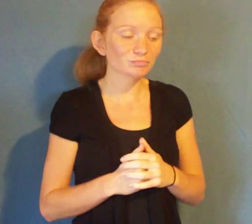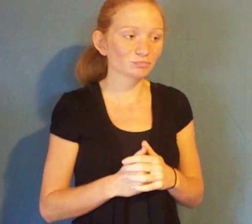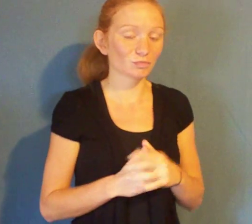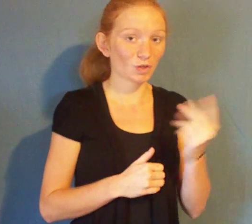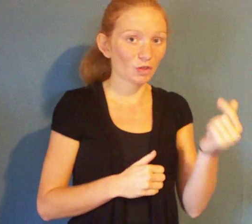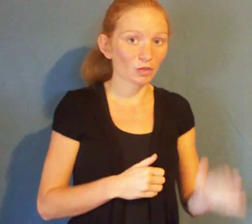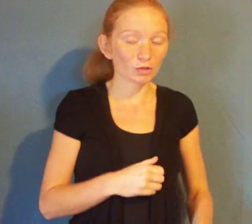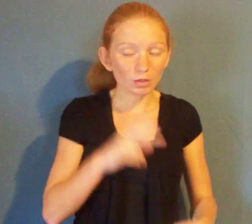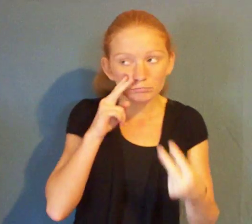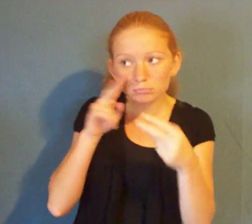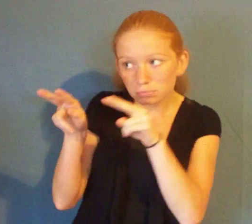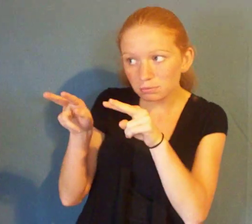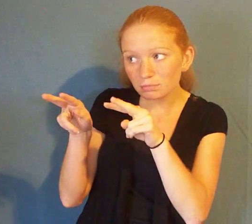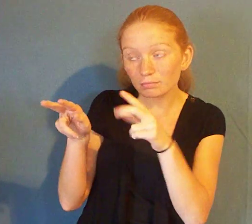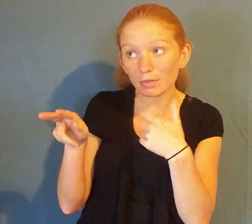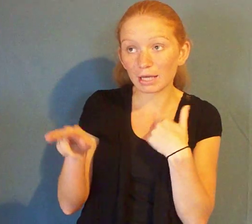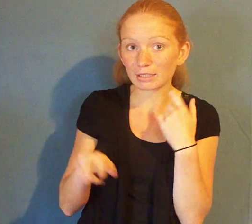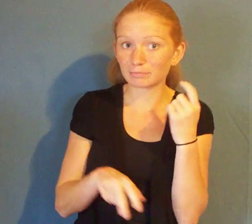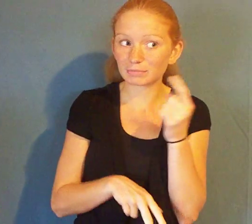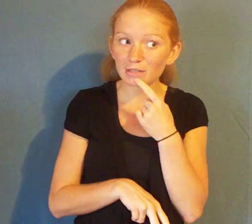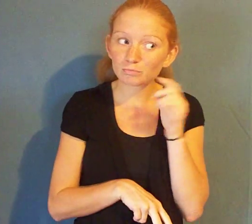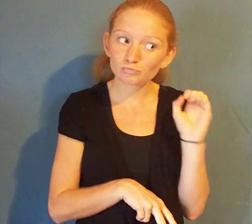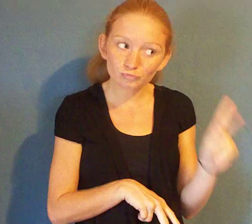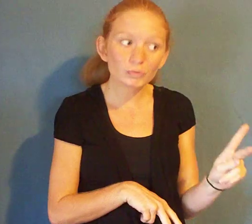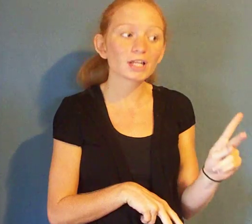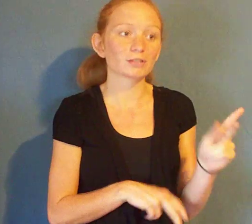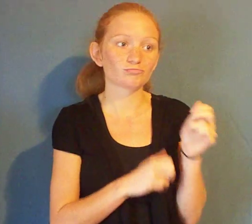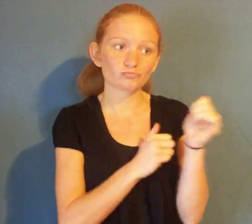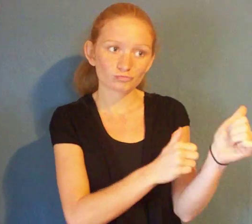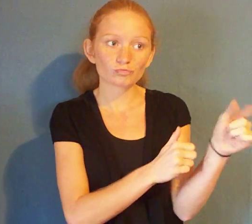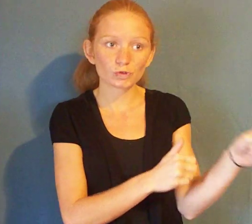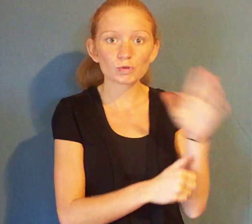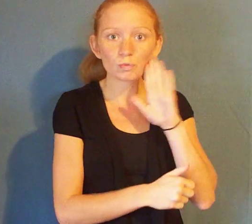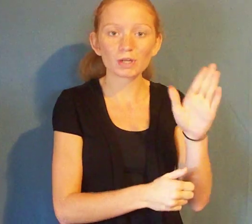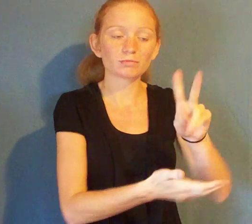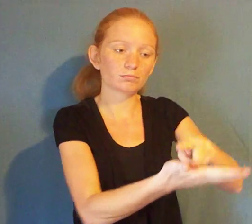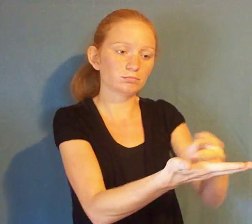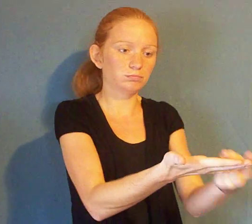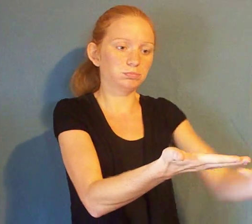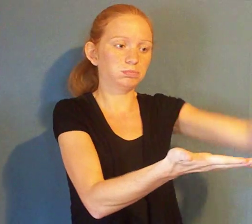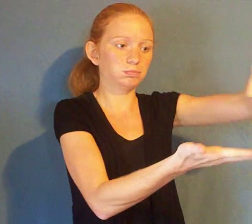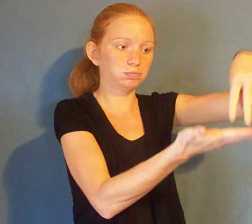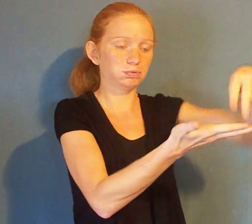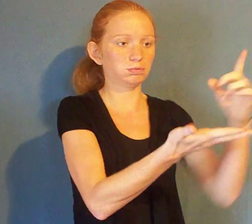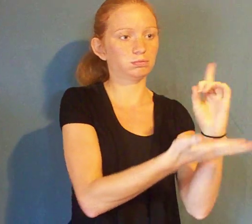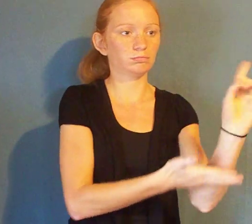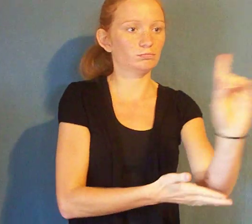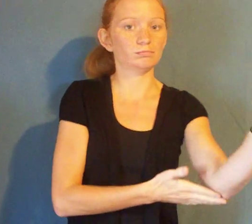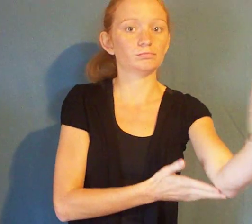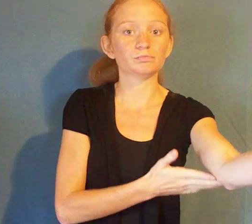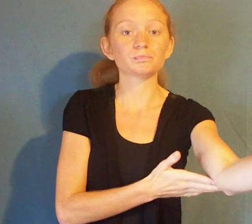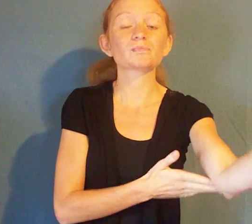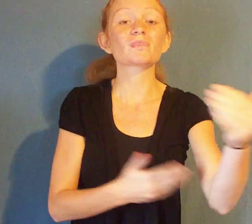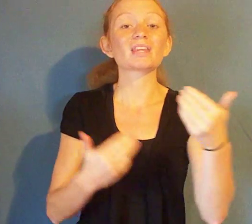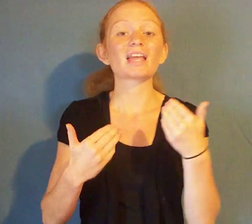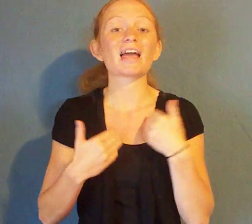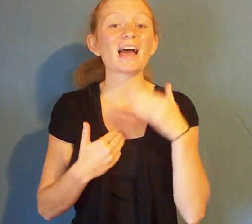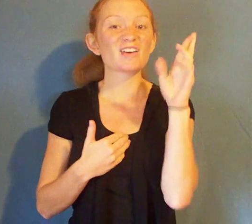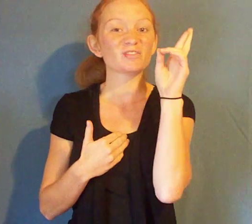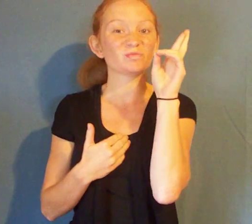you. And she took me straight to the rat cage. And this was a big ferret cage, like 4 feet tall, 3 feet wide, 3 feet deep. Well, and the mom was